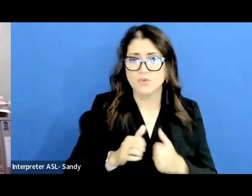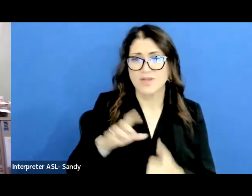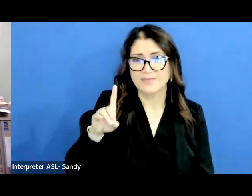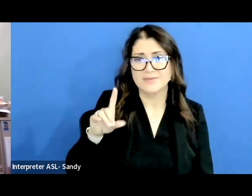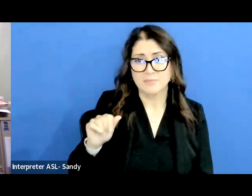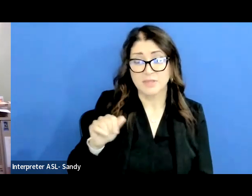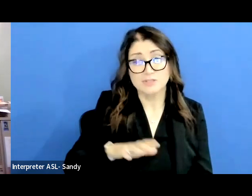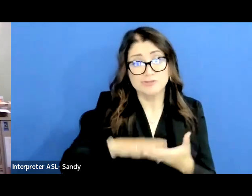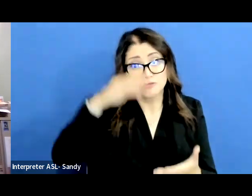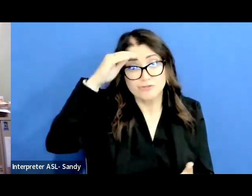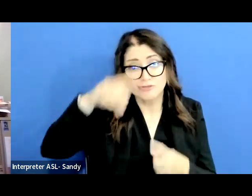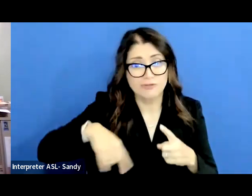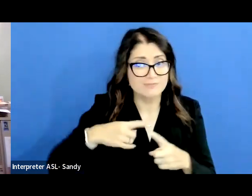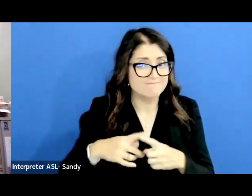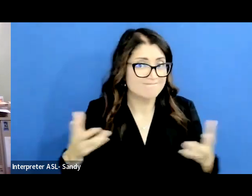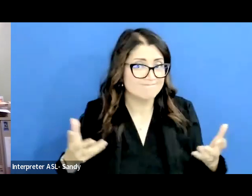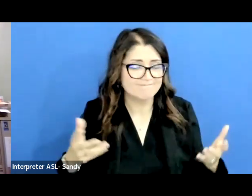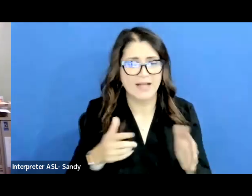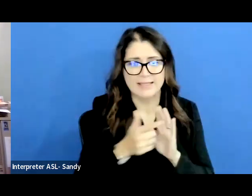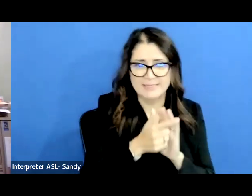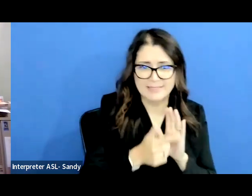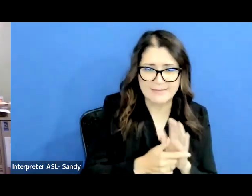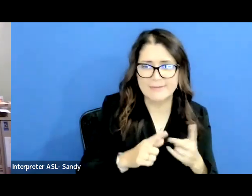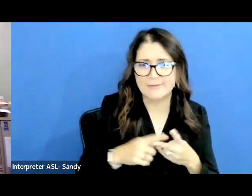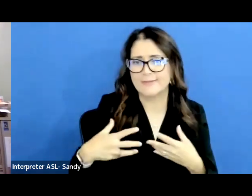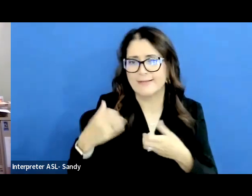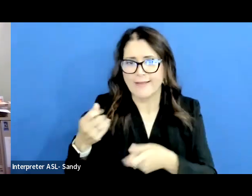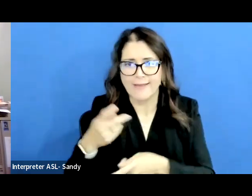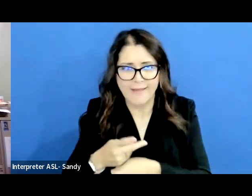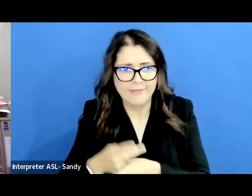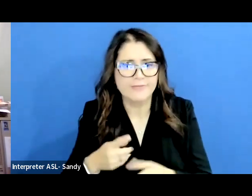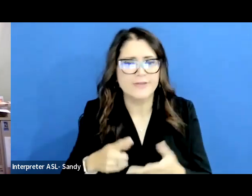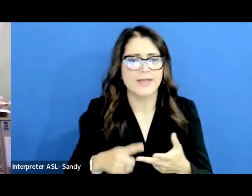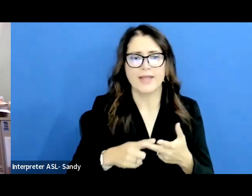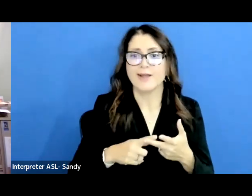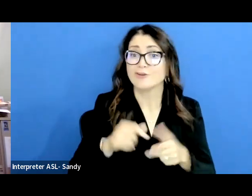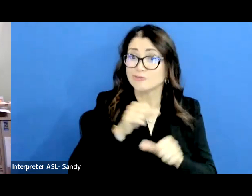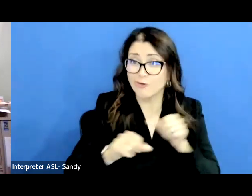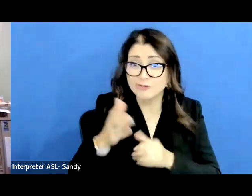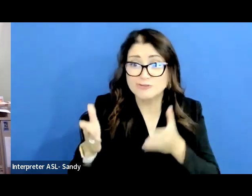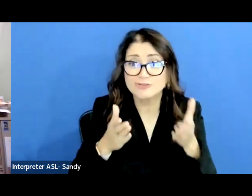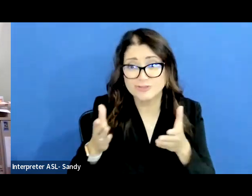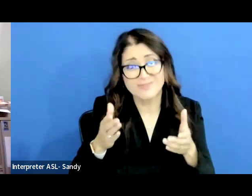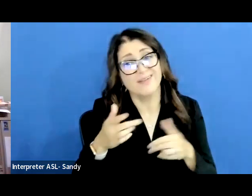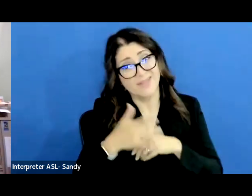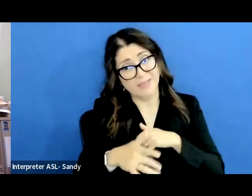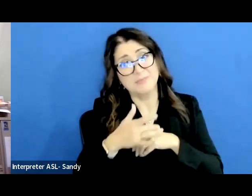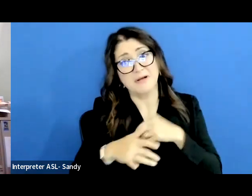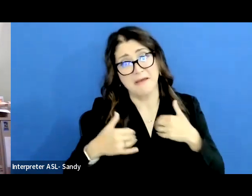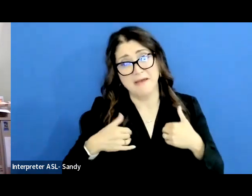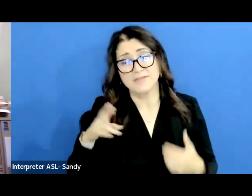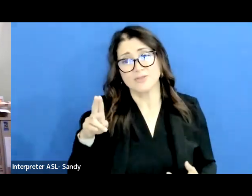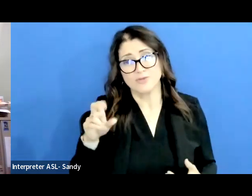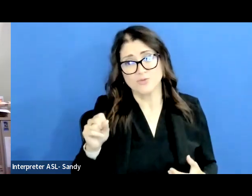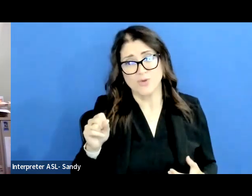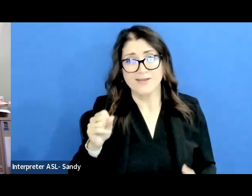legal, healthcare benefits, social services available in the United States. And this might help them overcome